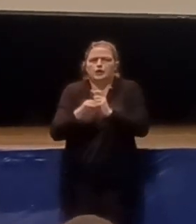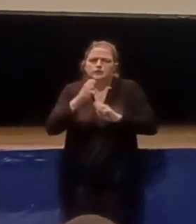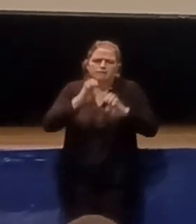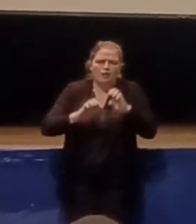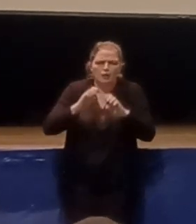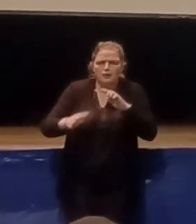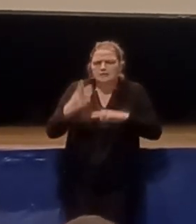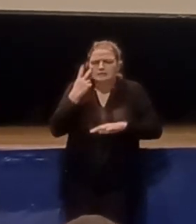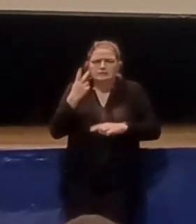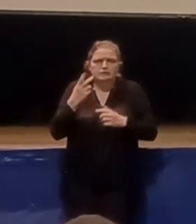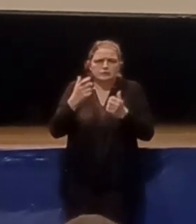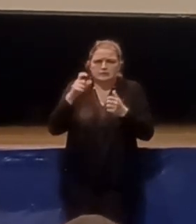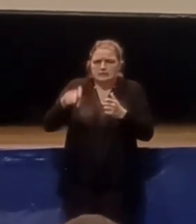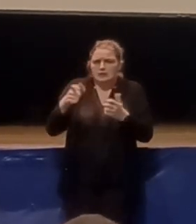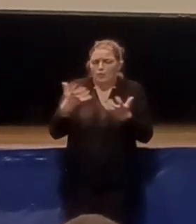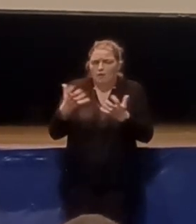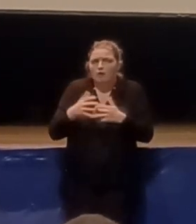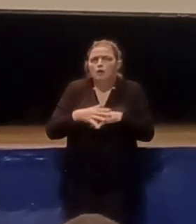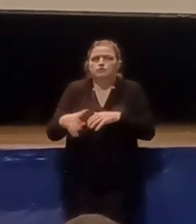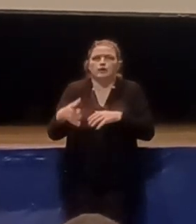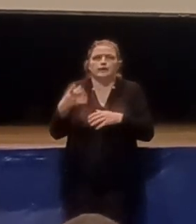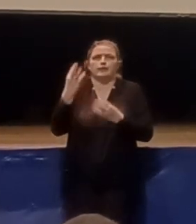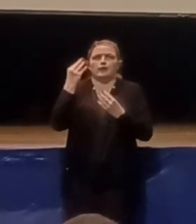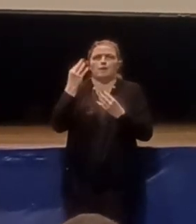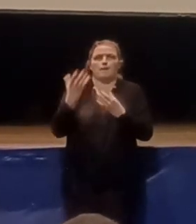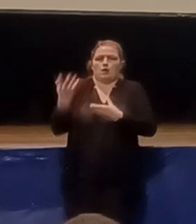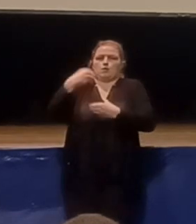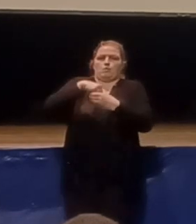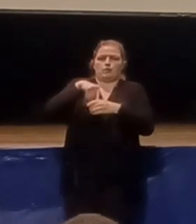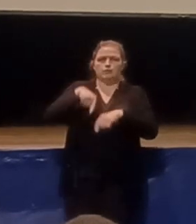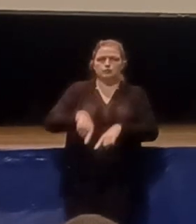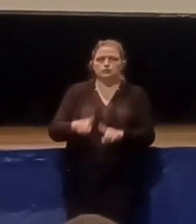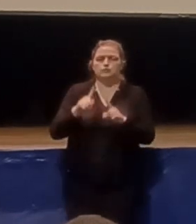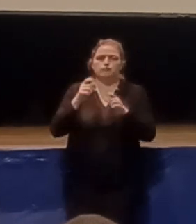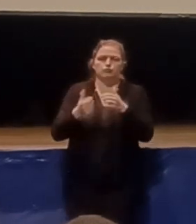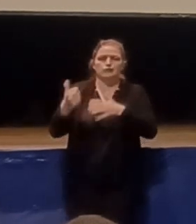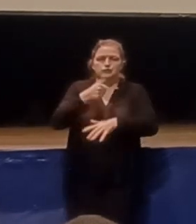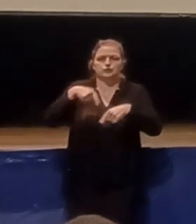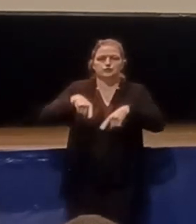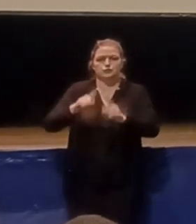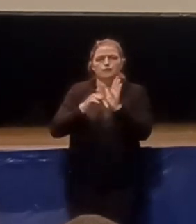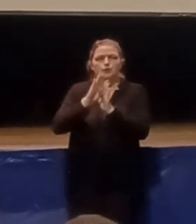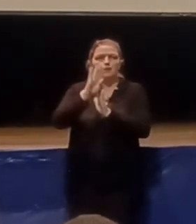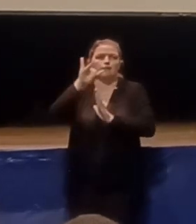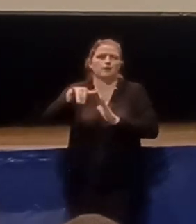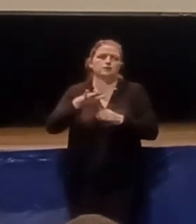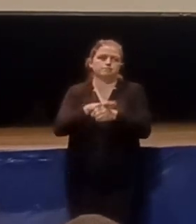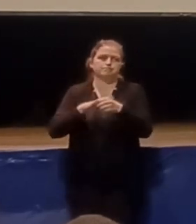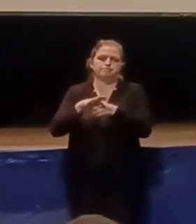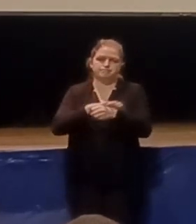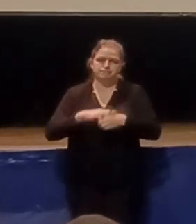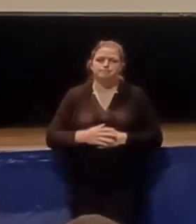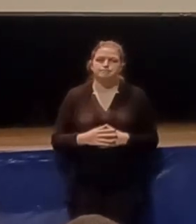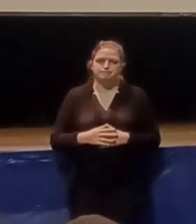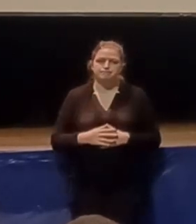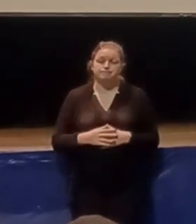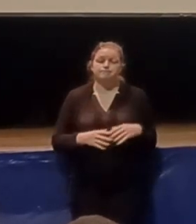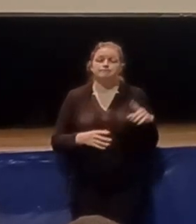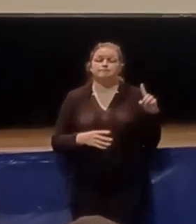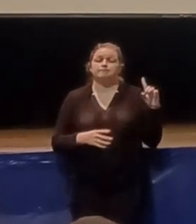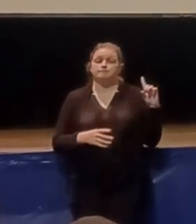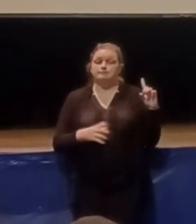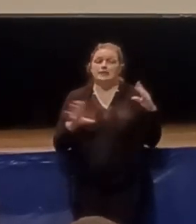of programmatic needs that we want to bring into consideration and prioritize through the development of that site? In